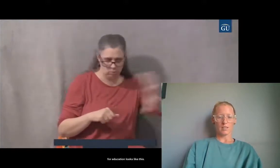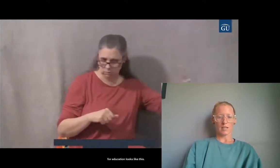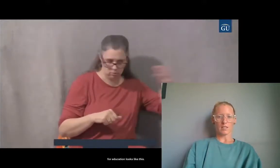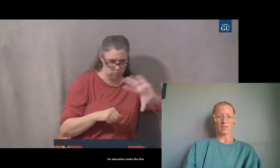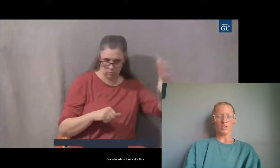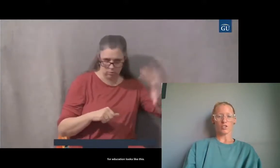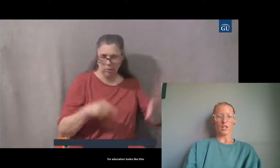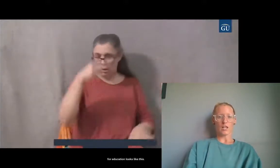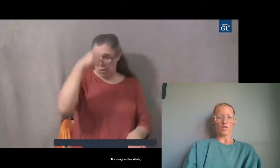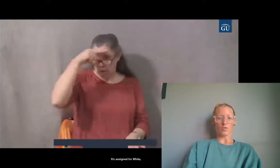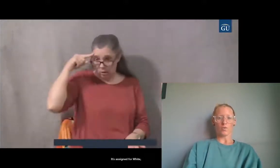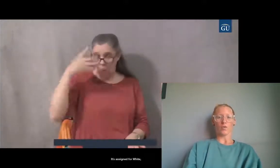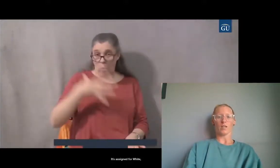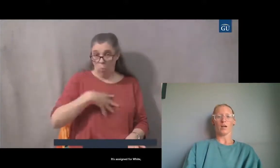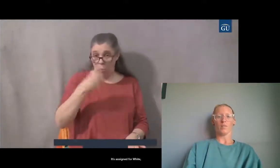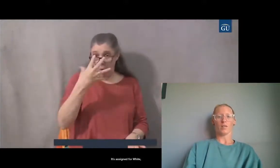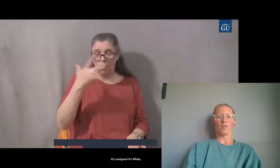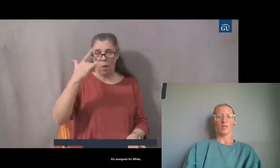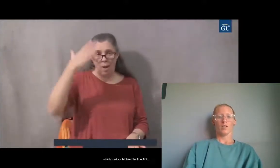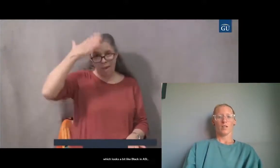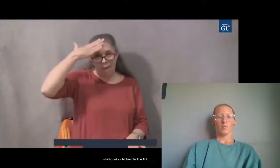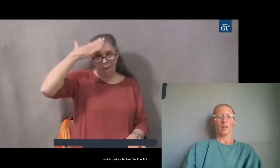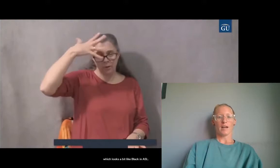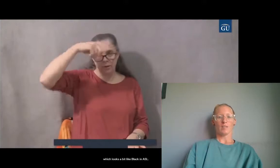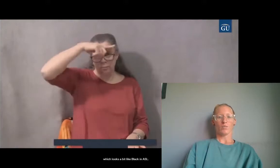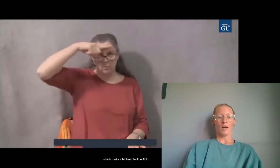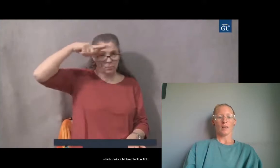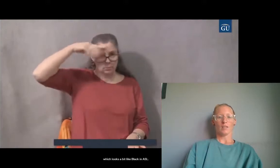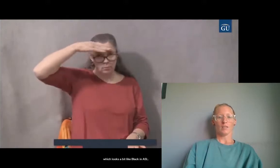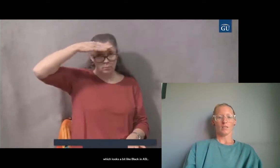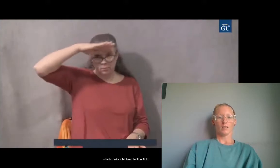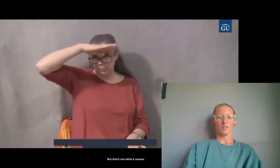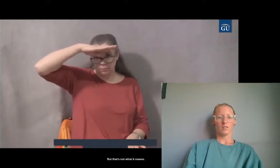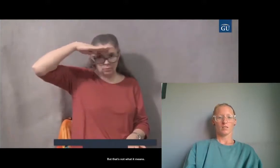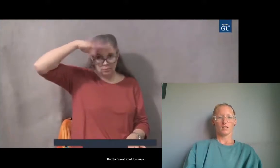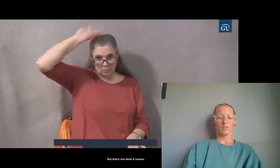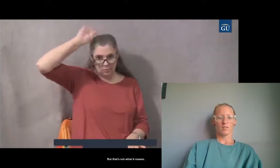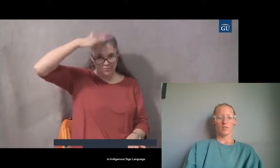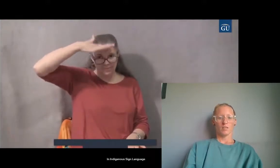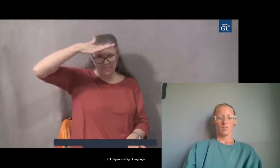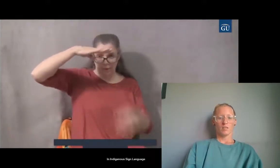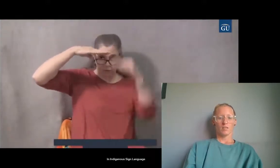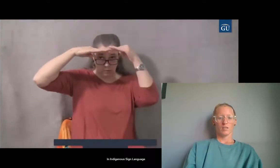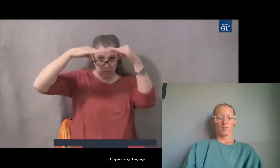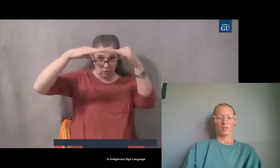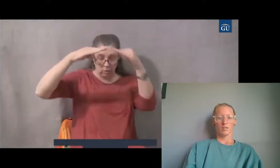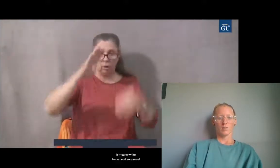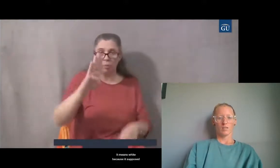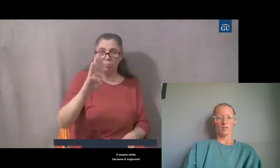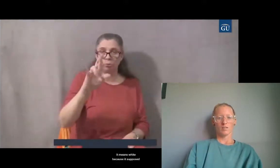many of the signs had changed from growing up. Black and white